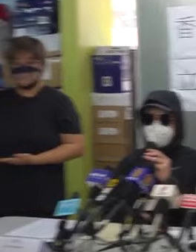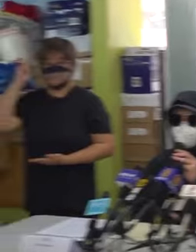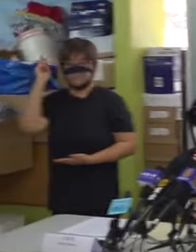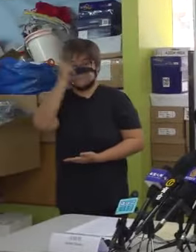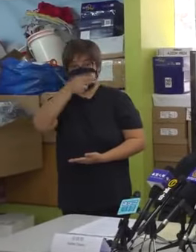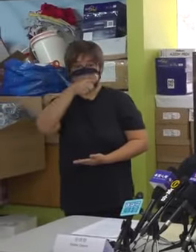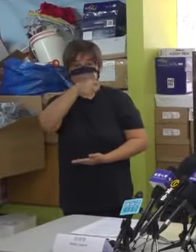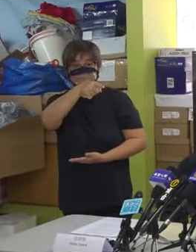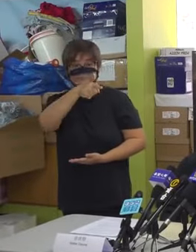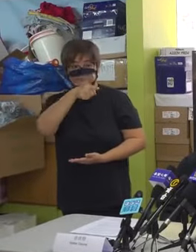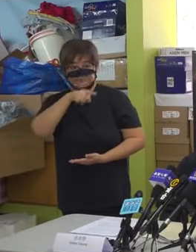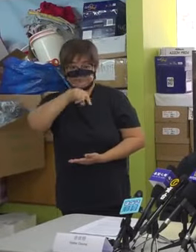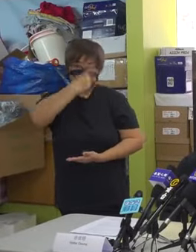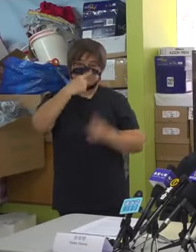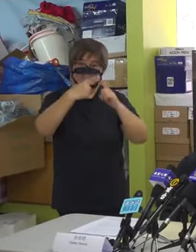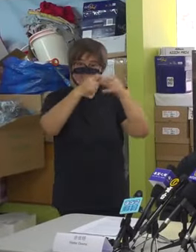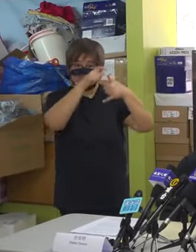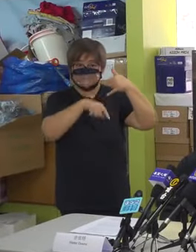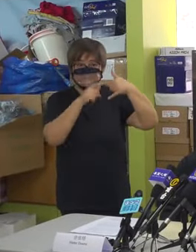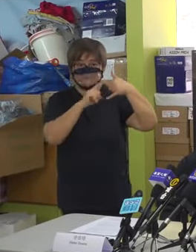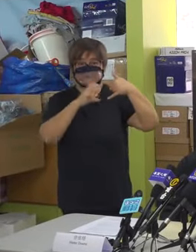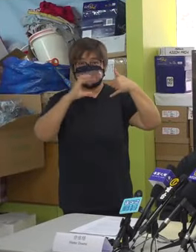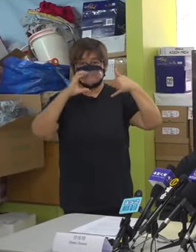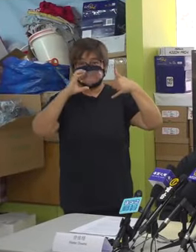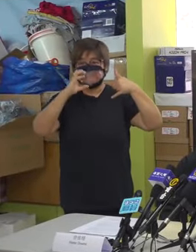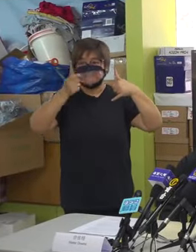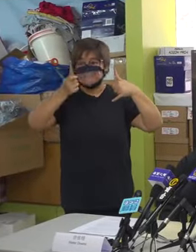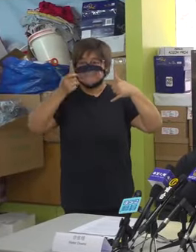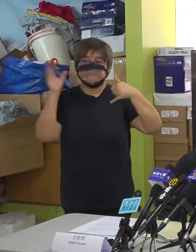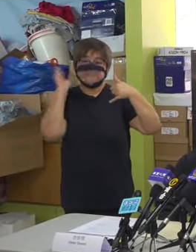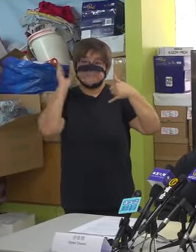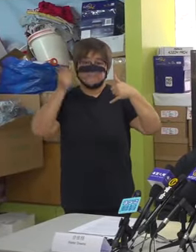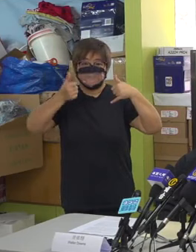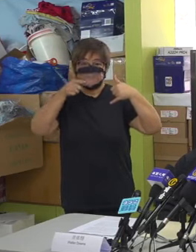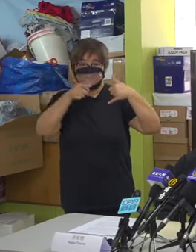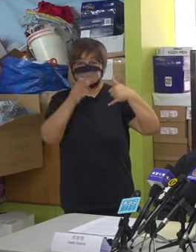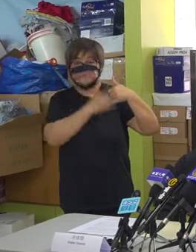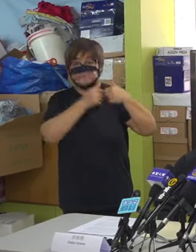Chen, as to be the chairman of the Internal Affairs Committee,